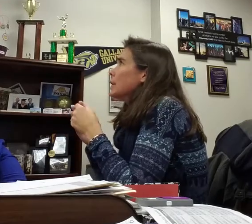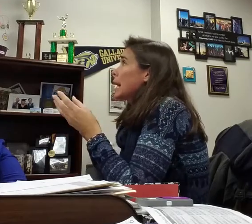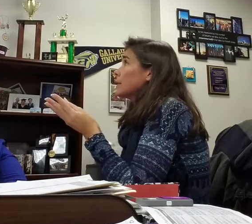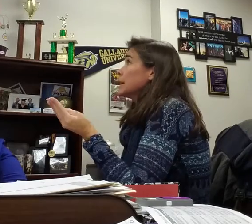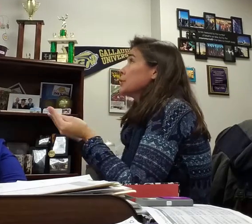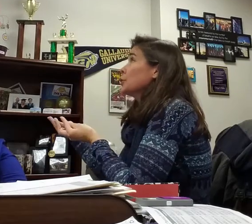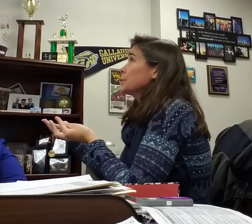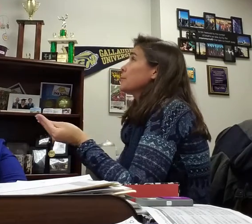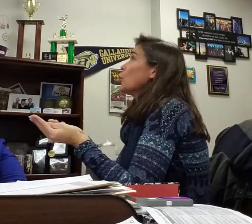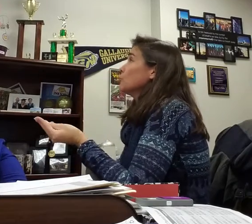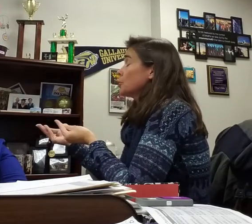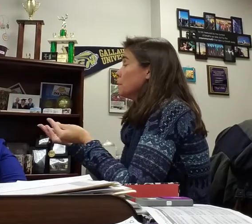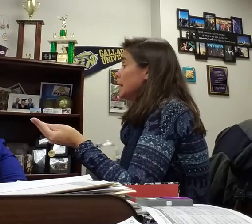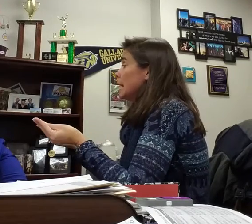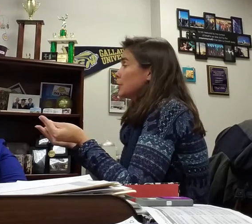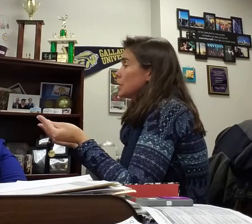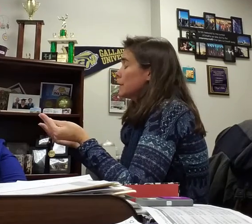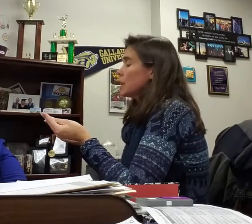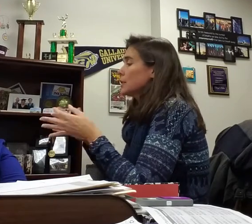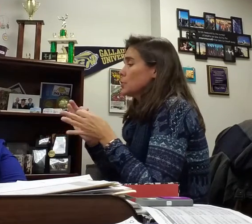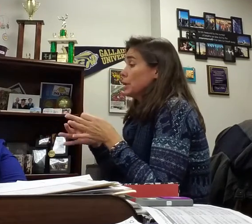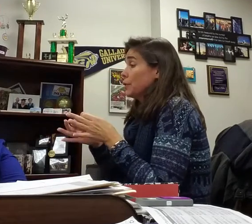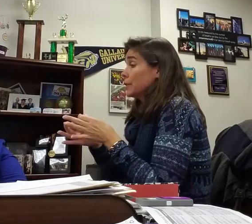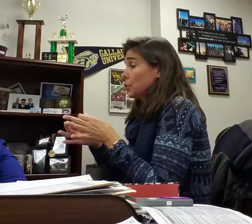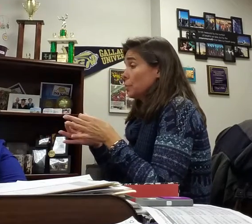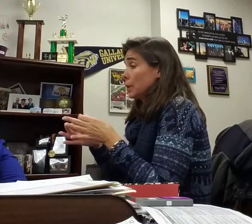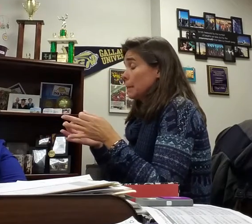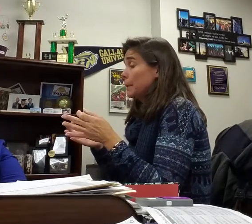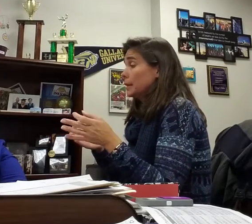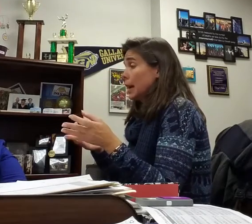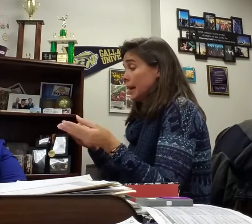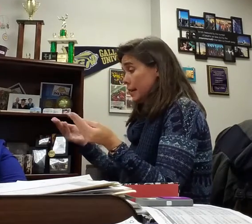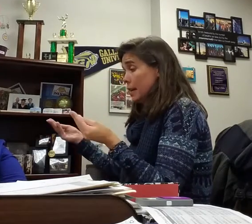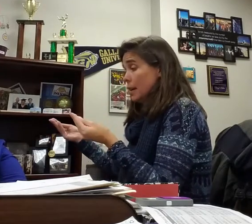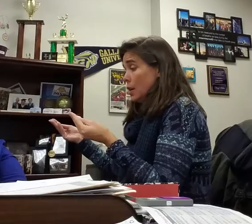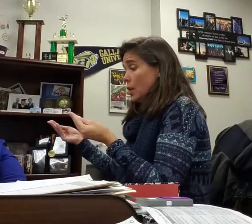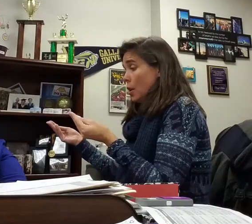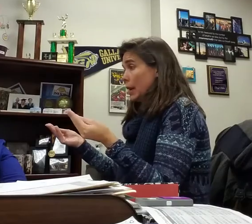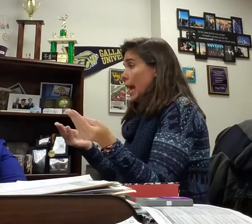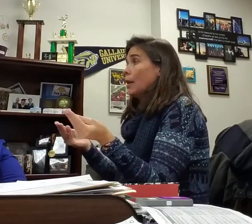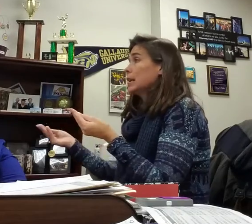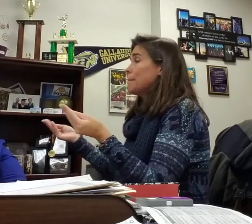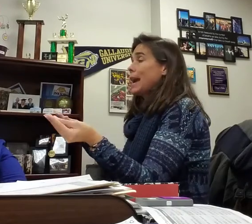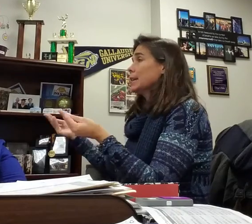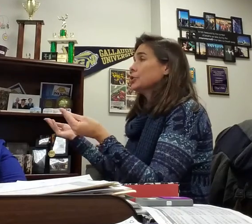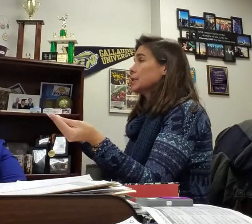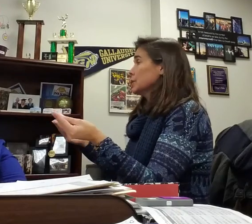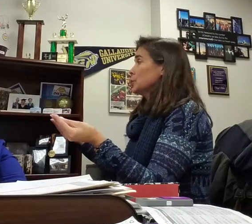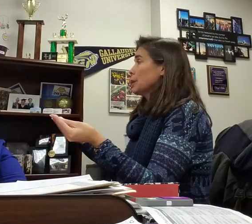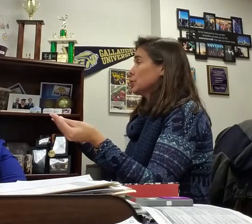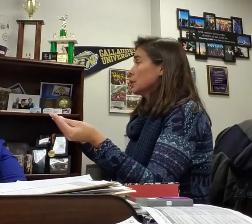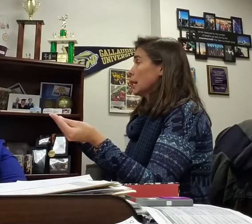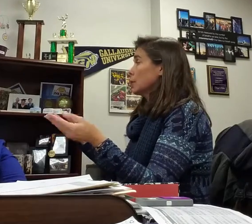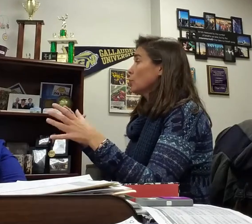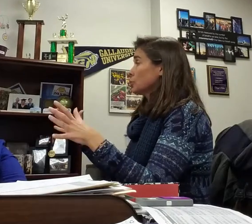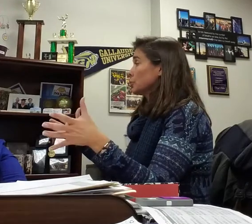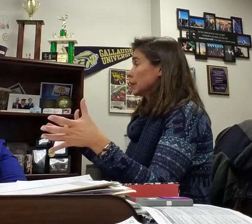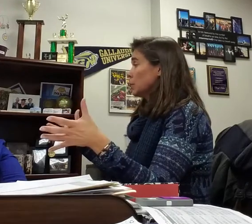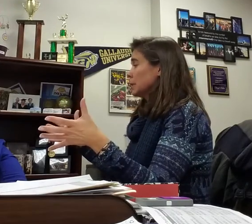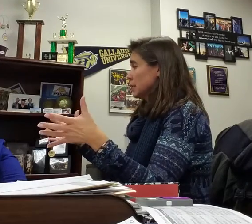handle it in terms of cultural mediation, even not so much of interpreting, but like, okay, how could I manage this situation like culturally? What's